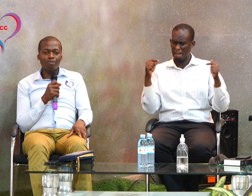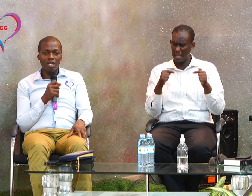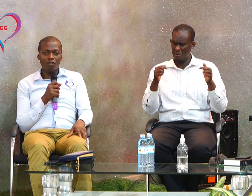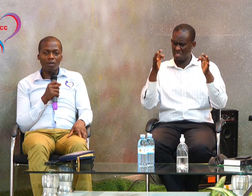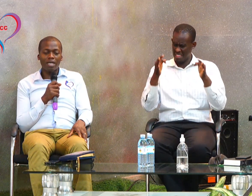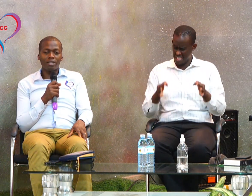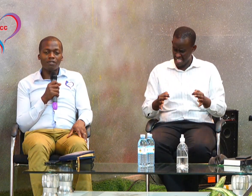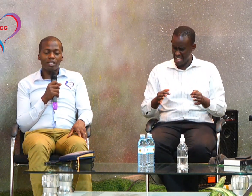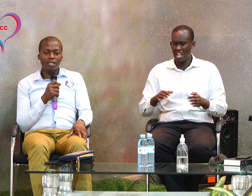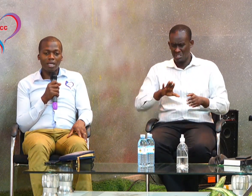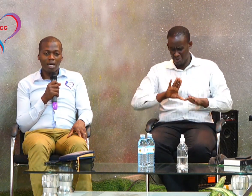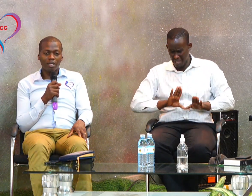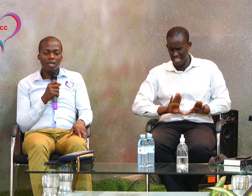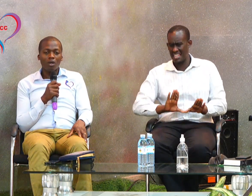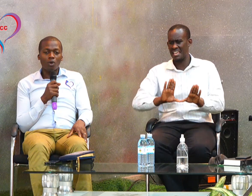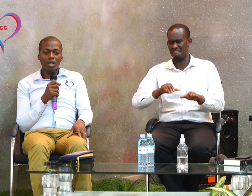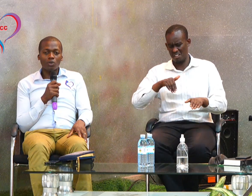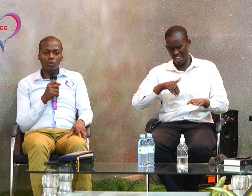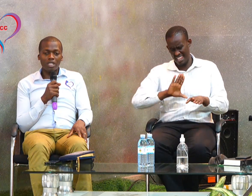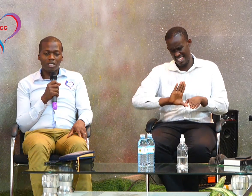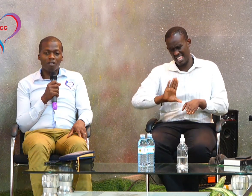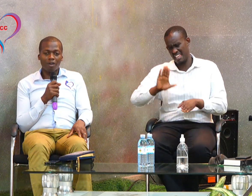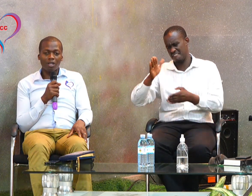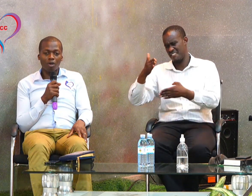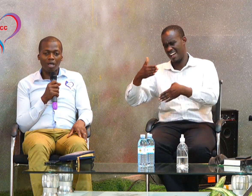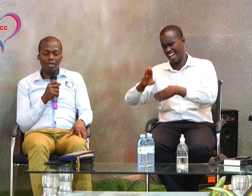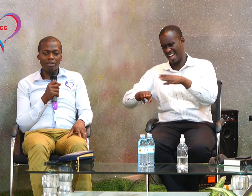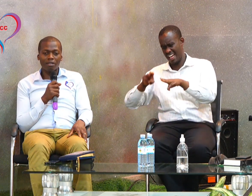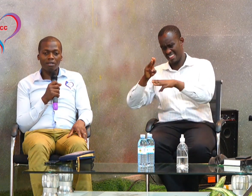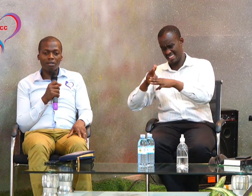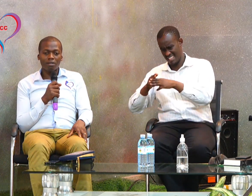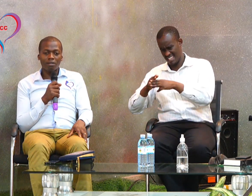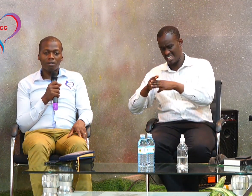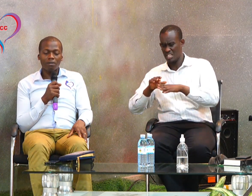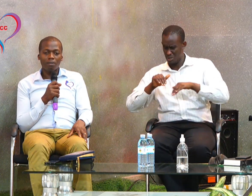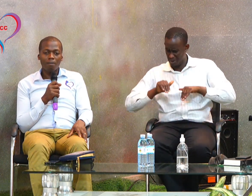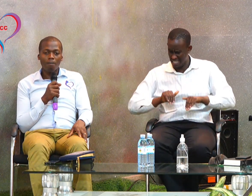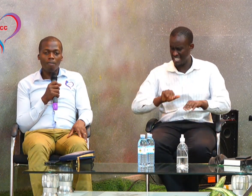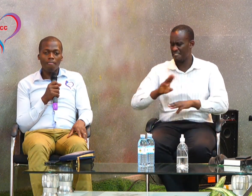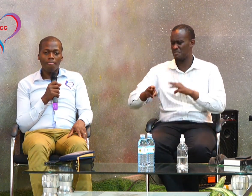as painful as leaving this earth without discovering your purpose.